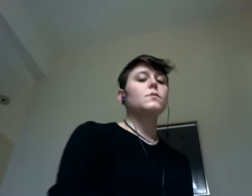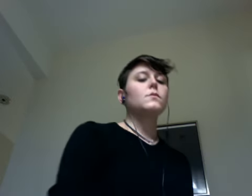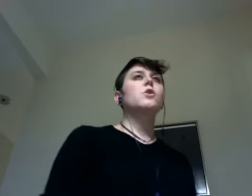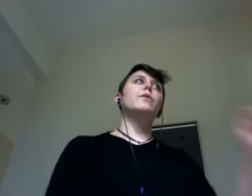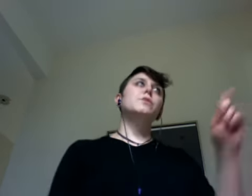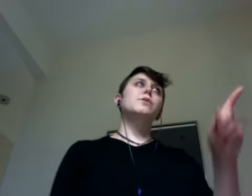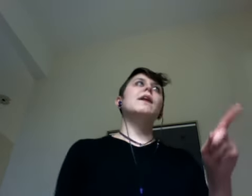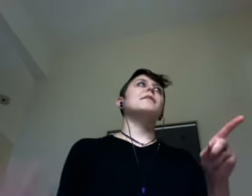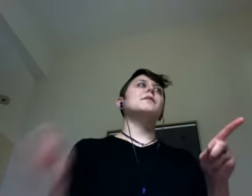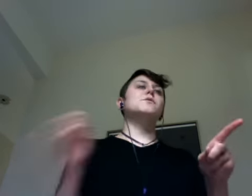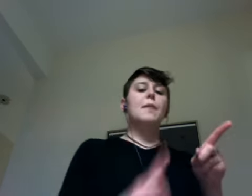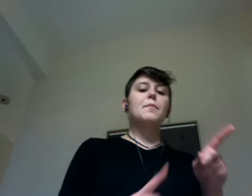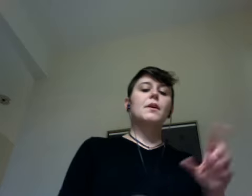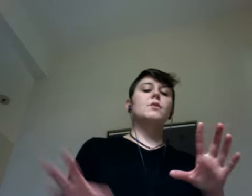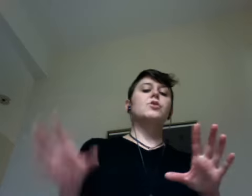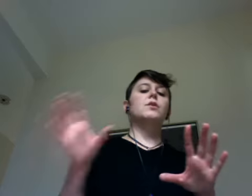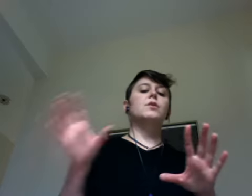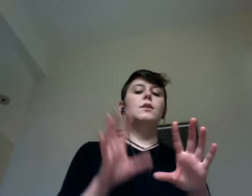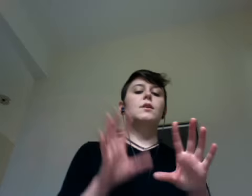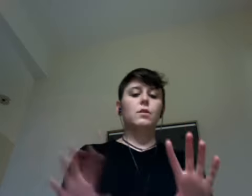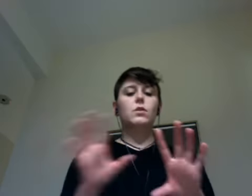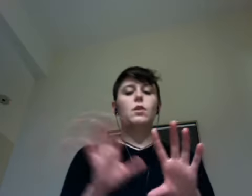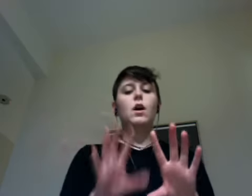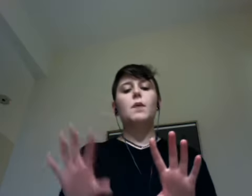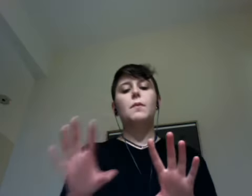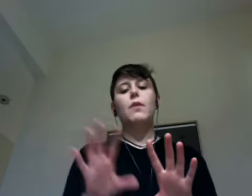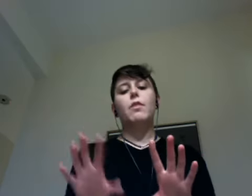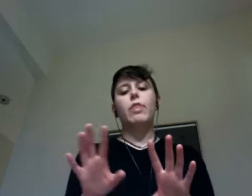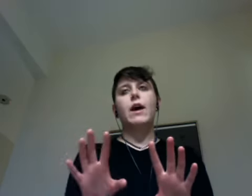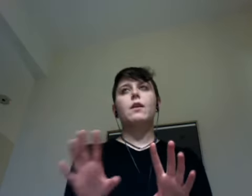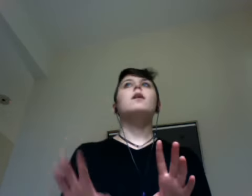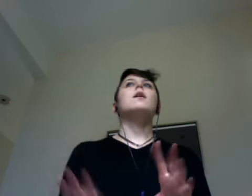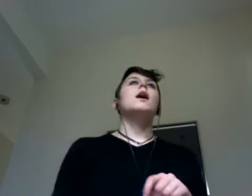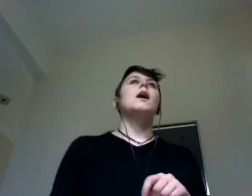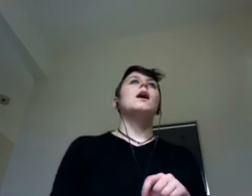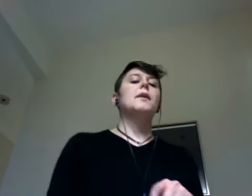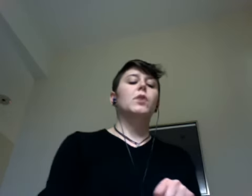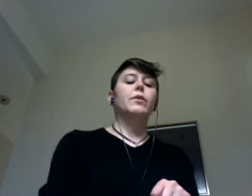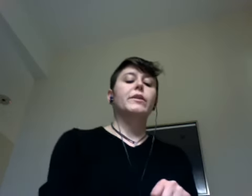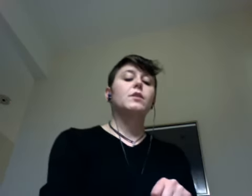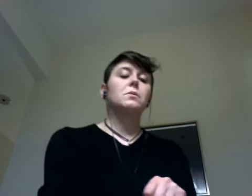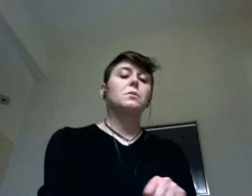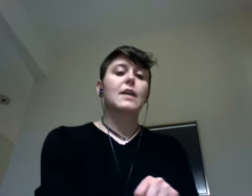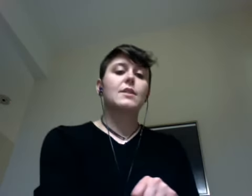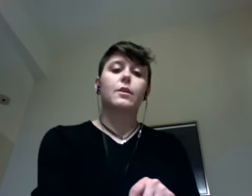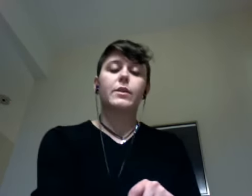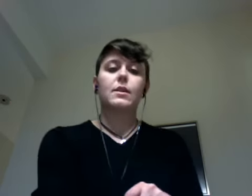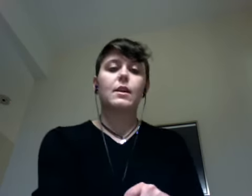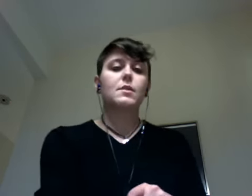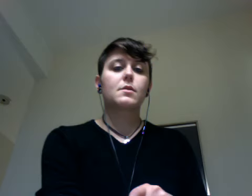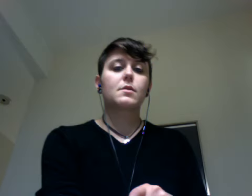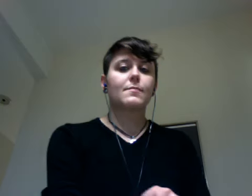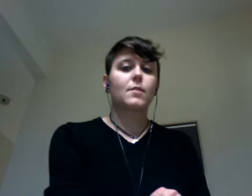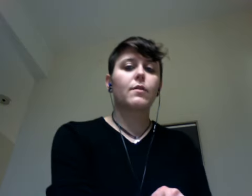So if you do that, then this will happen. She continues to talk about the then, and then we're going to use that to go into the next part of